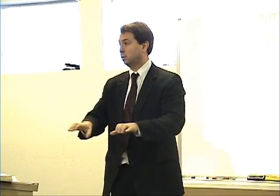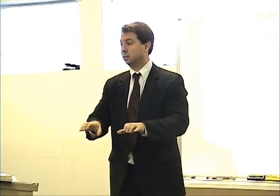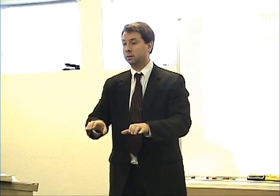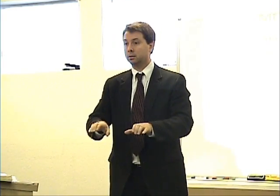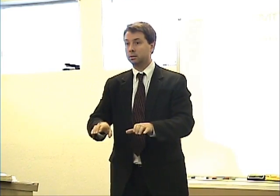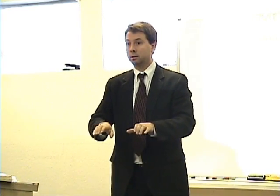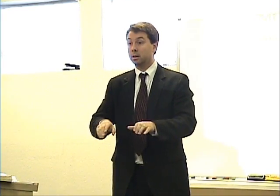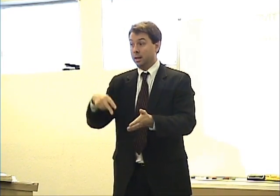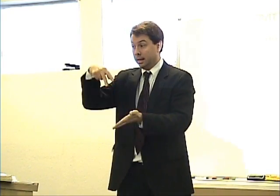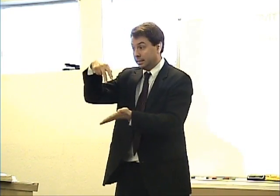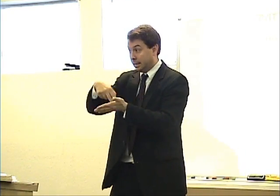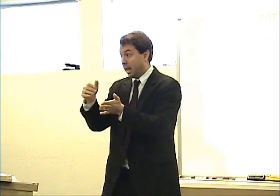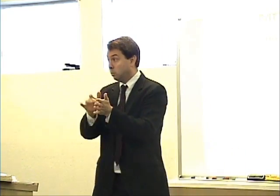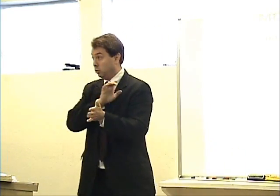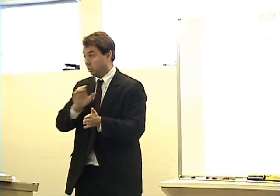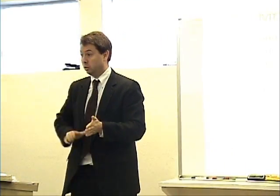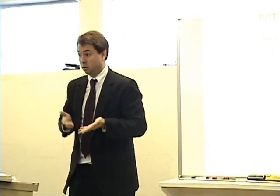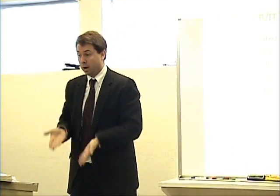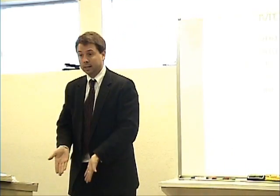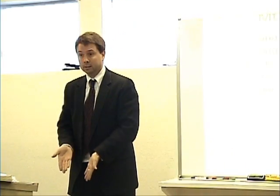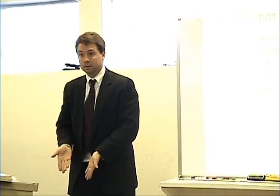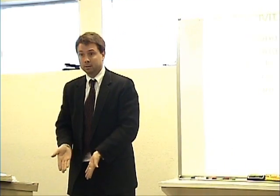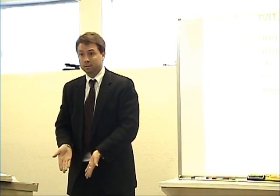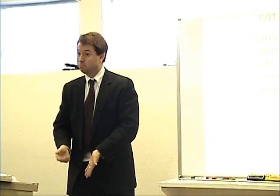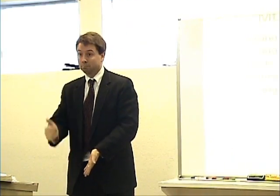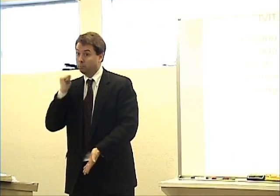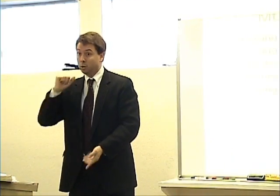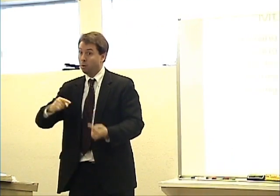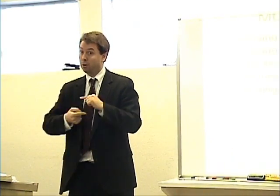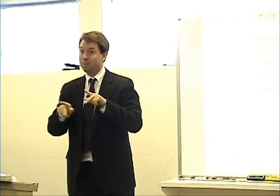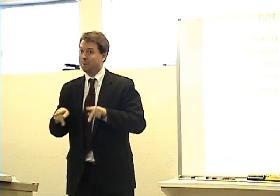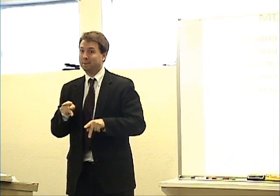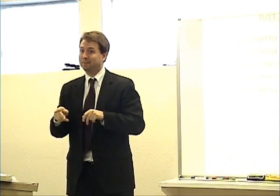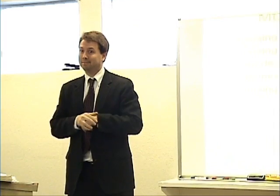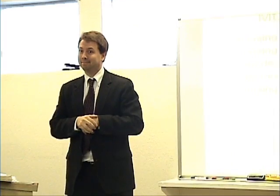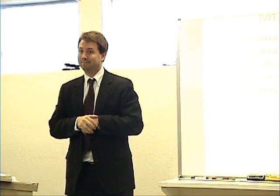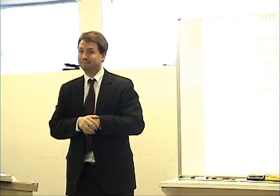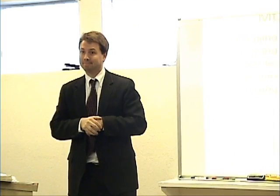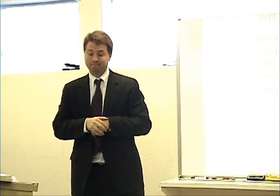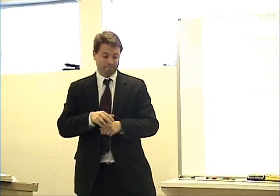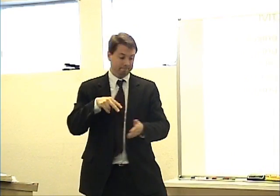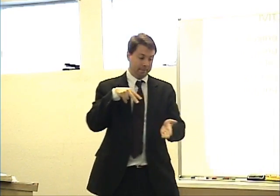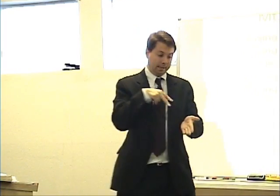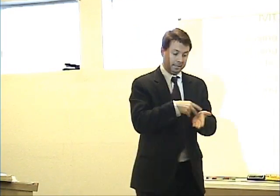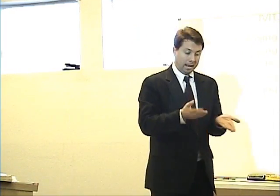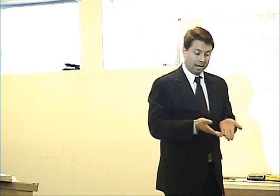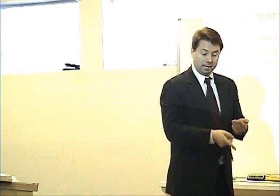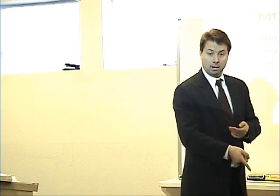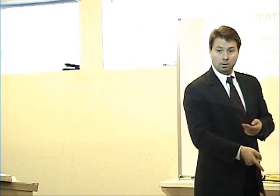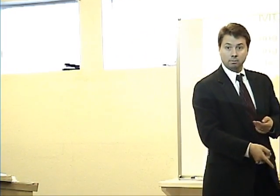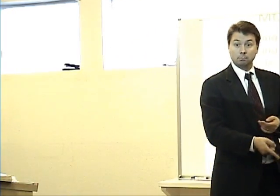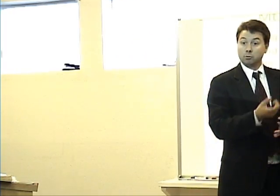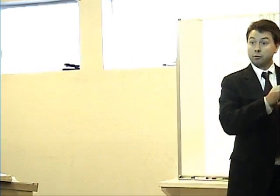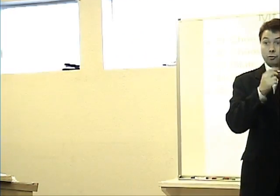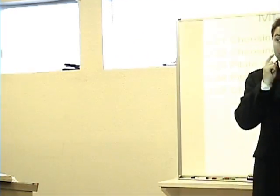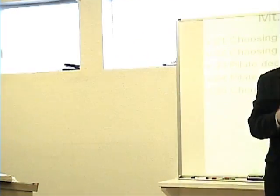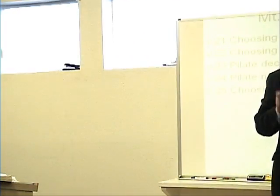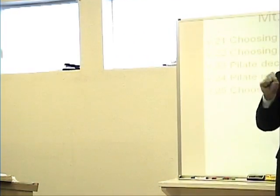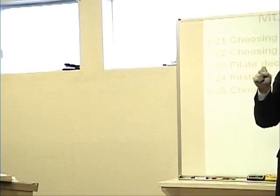actions. Stand with Jesus Christ. You won't hurt people. Stand here. Free as a sinner,